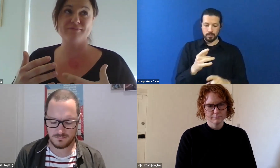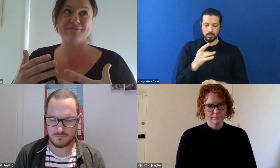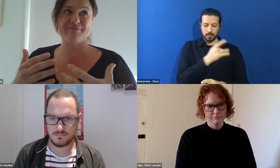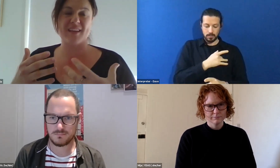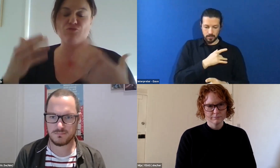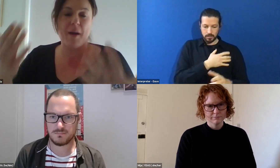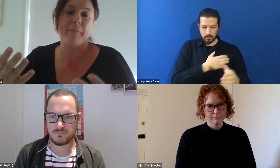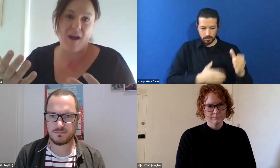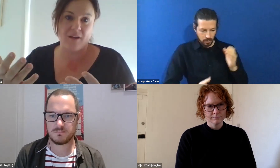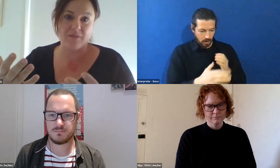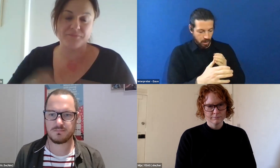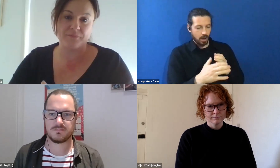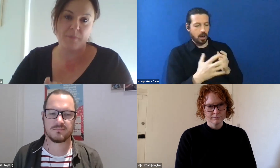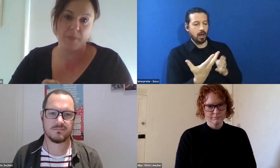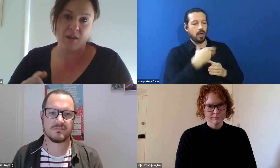to remember